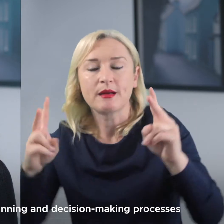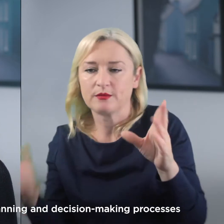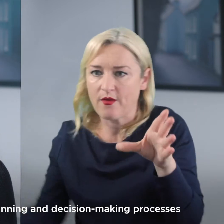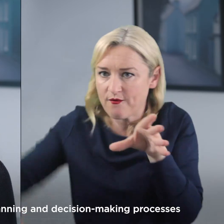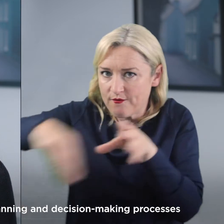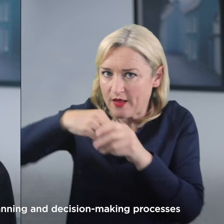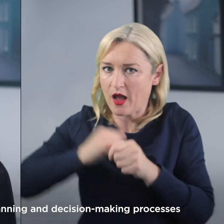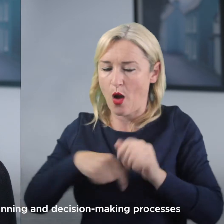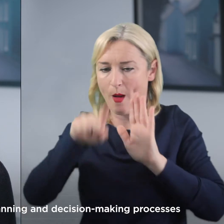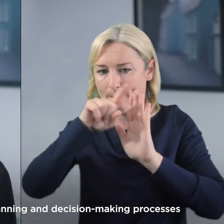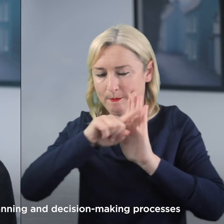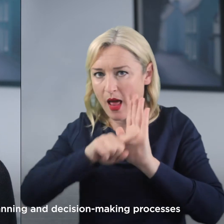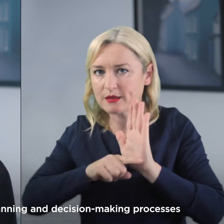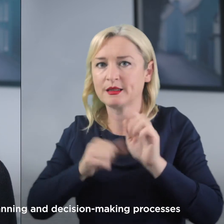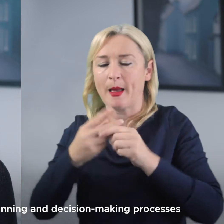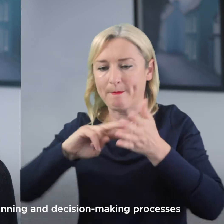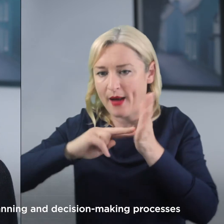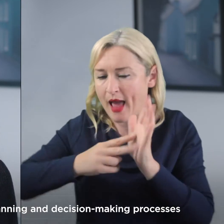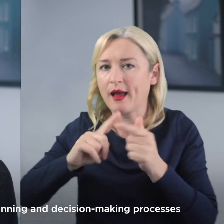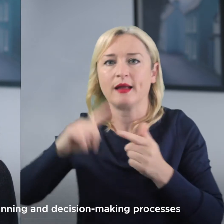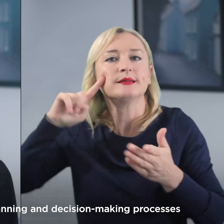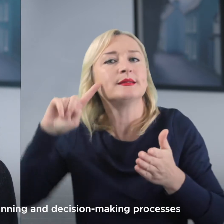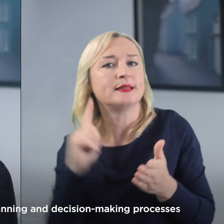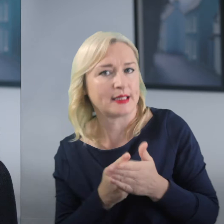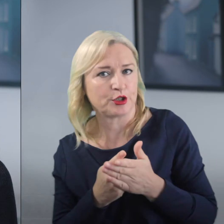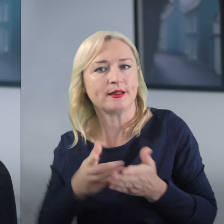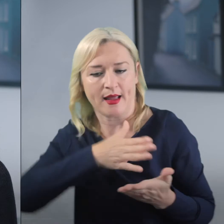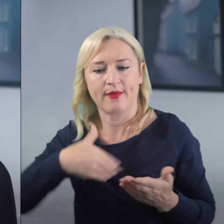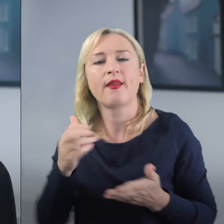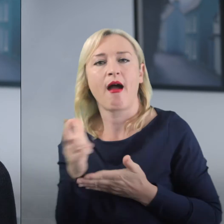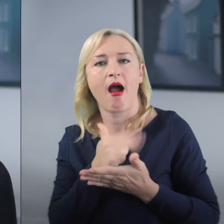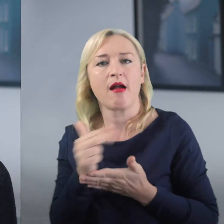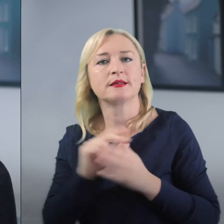policy, planning, and decision-making processes.